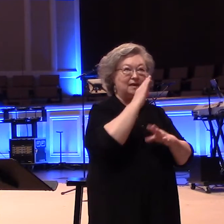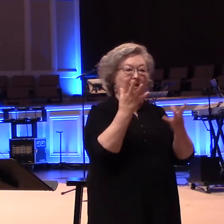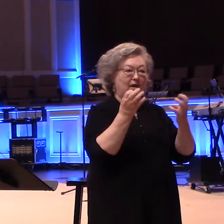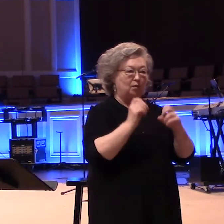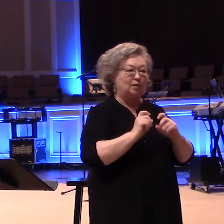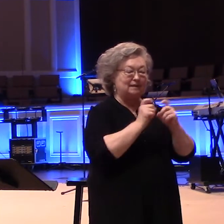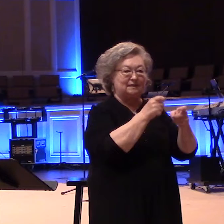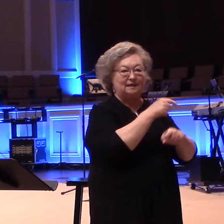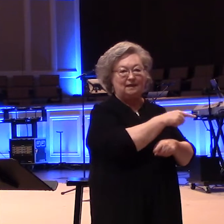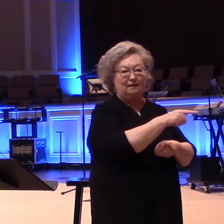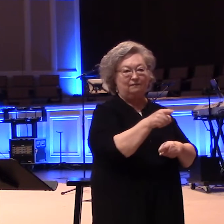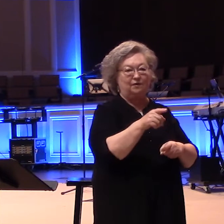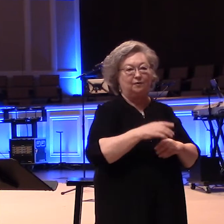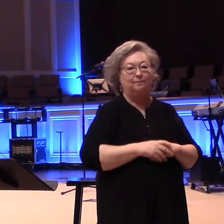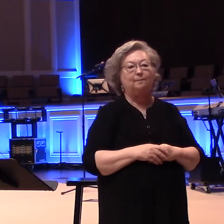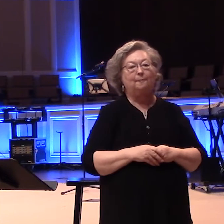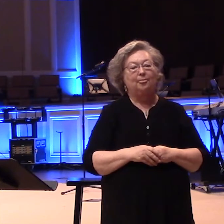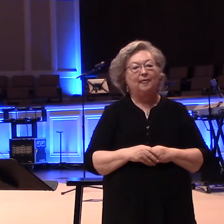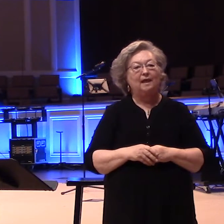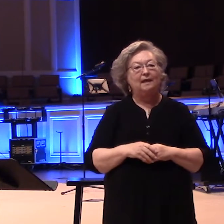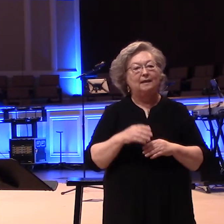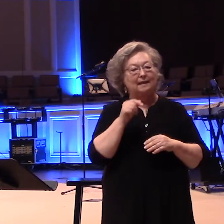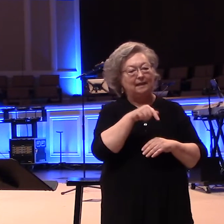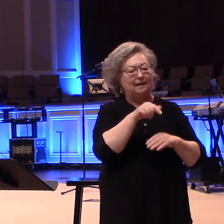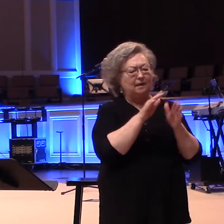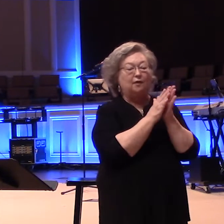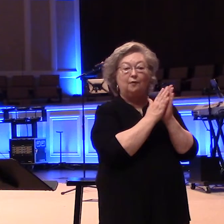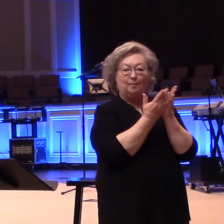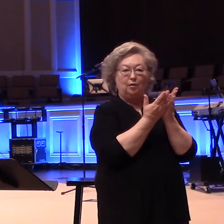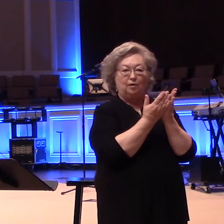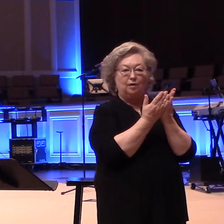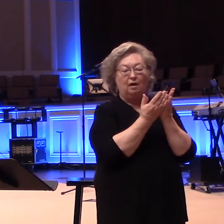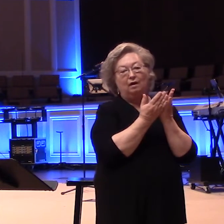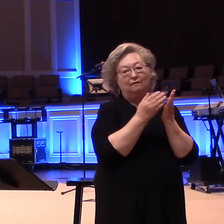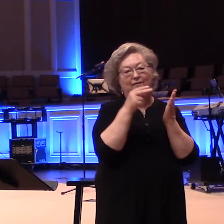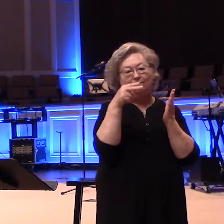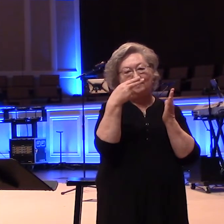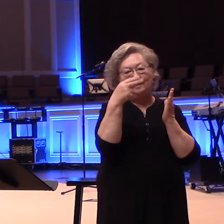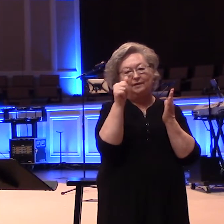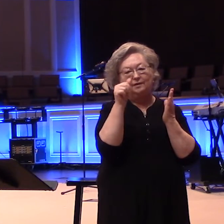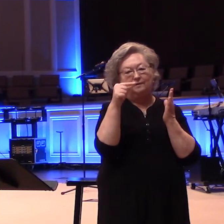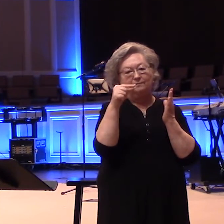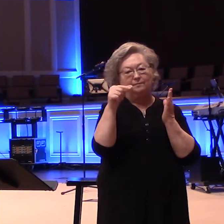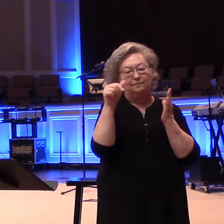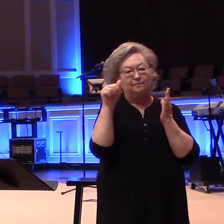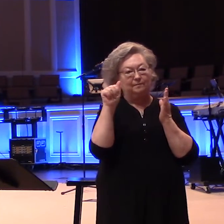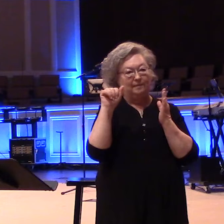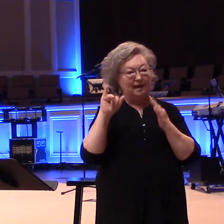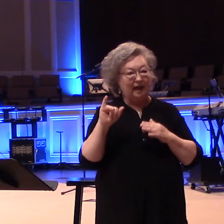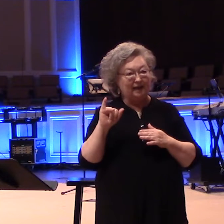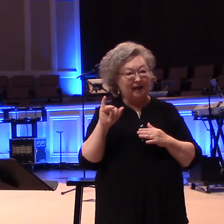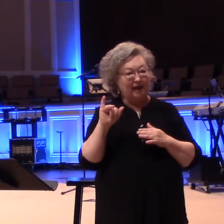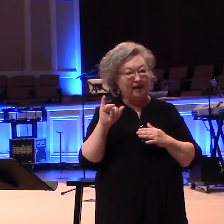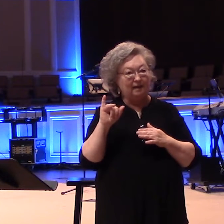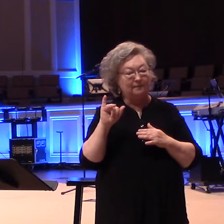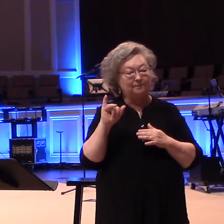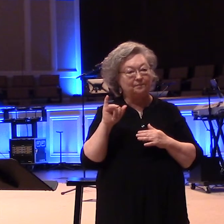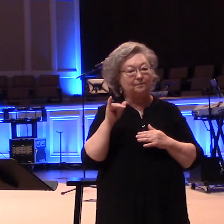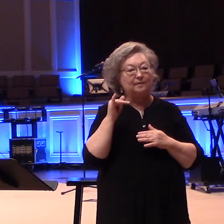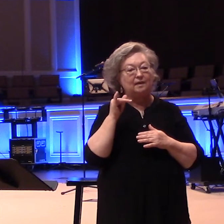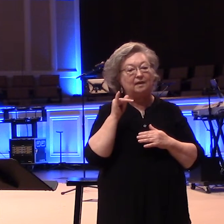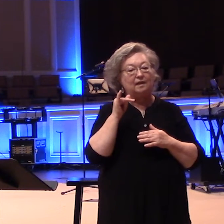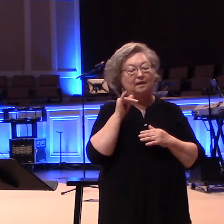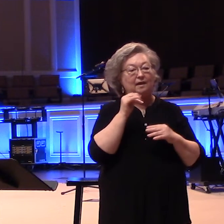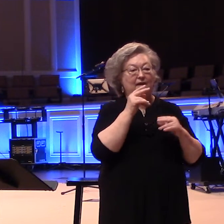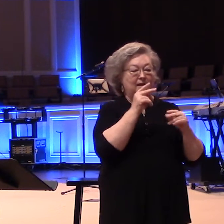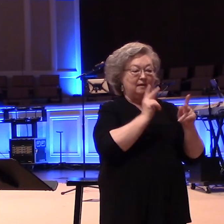about the generation before Malachi. The people had returned, but instead of building the Lord's house, they built their own house. And Haggai says to them, do